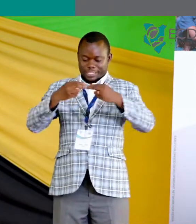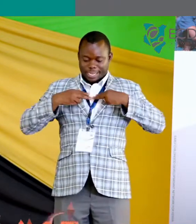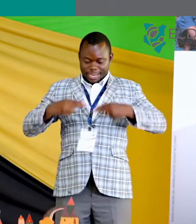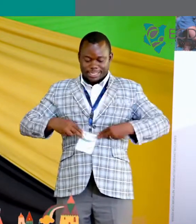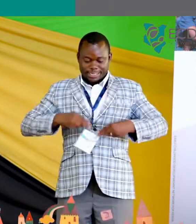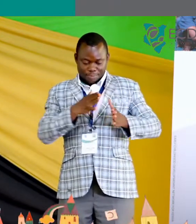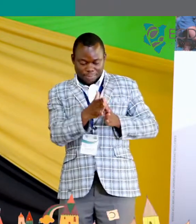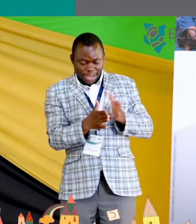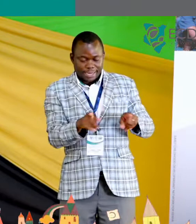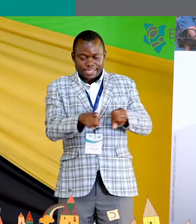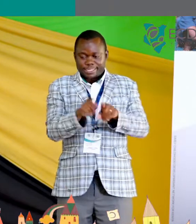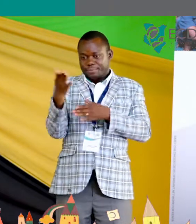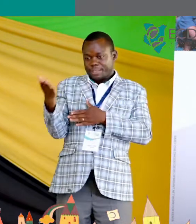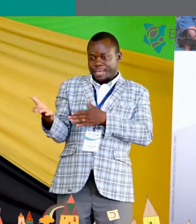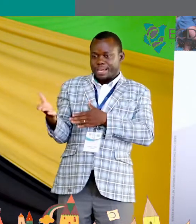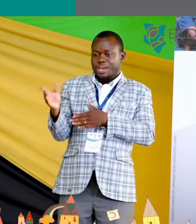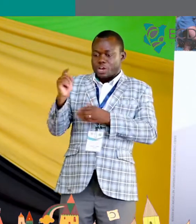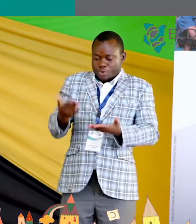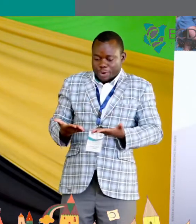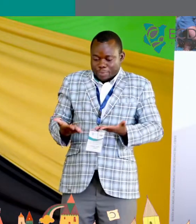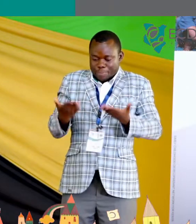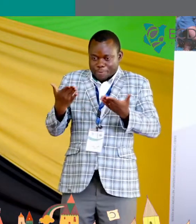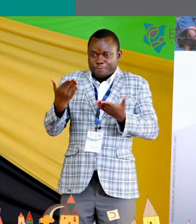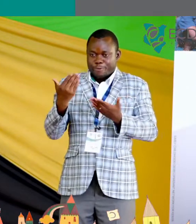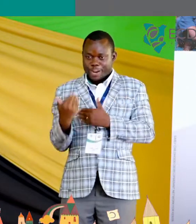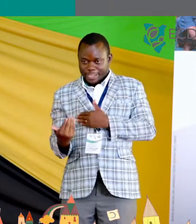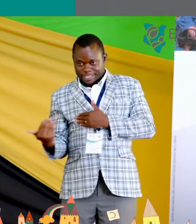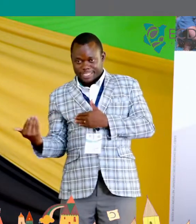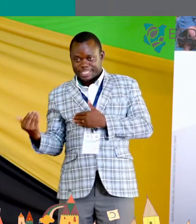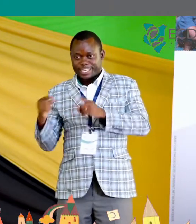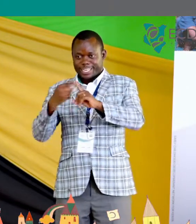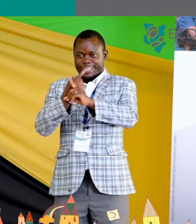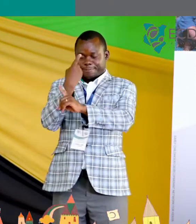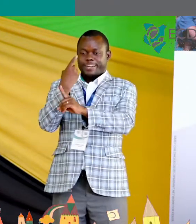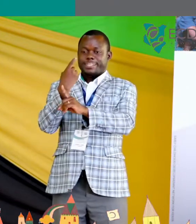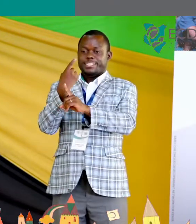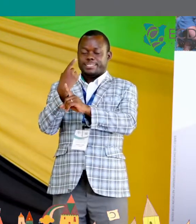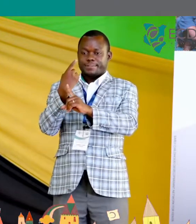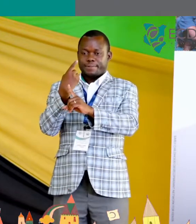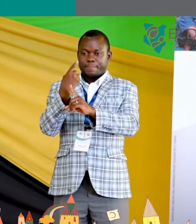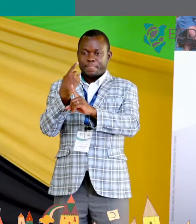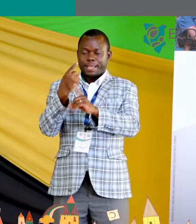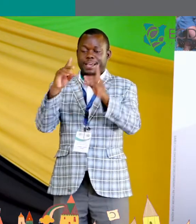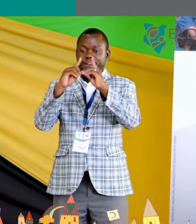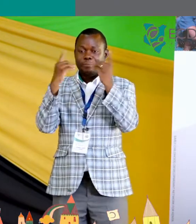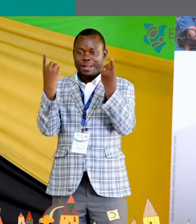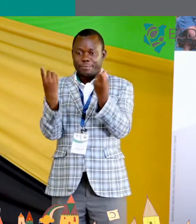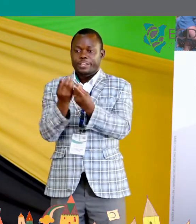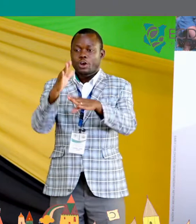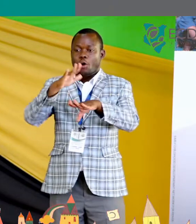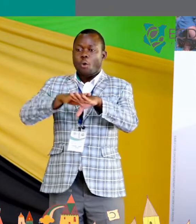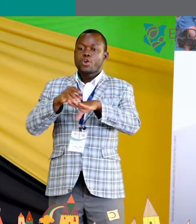strategies are in place to enhance ECDs. Multi-sectoral approach or model is what we are using to partner with our